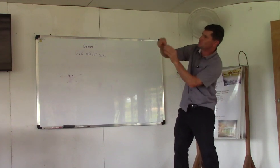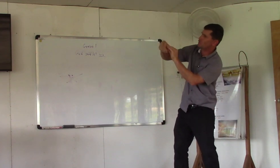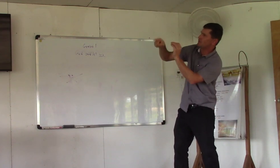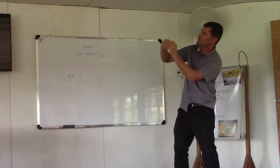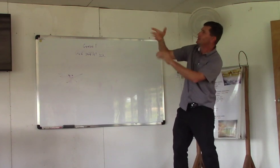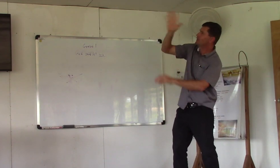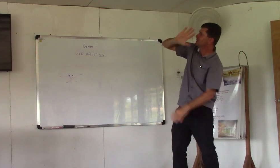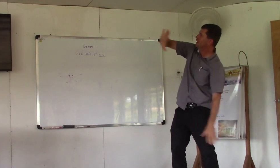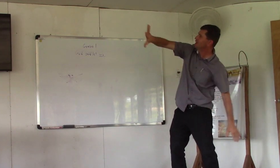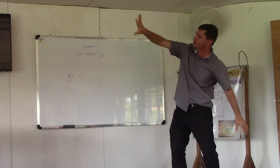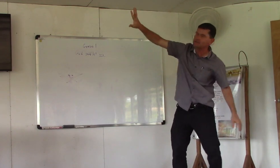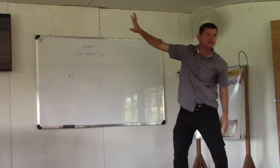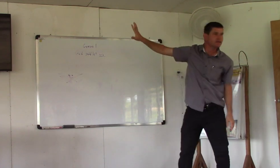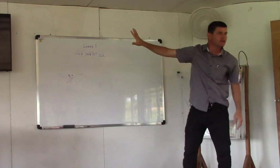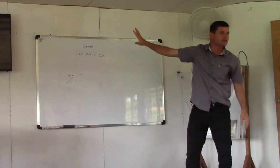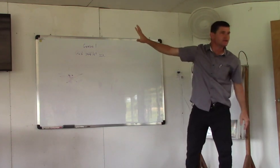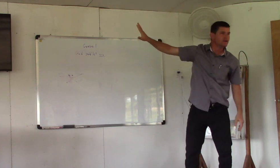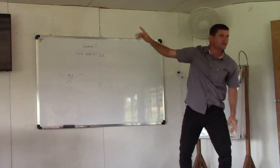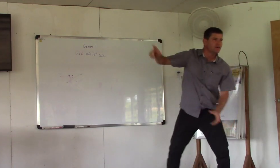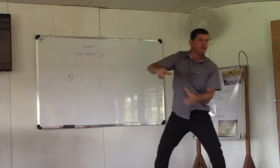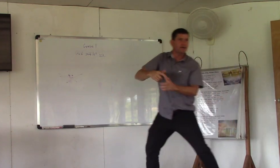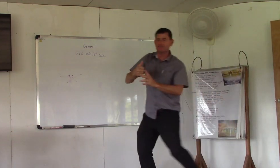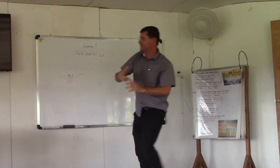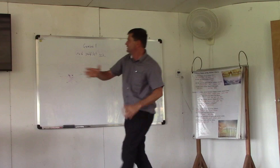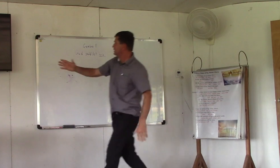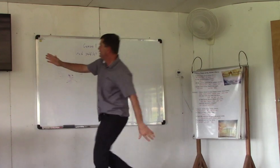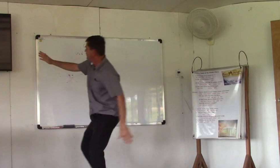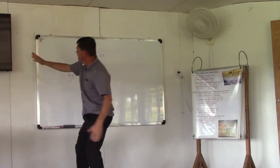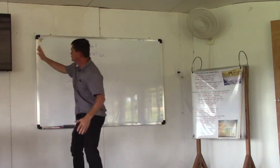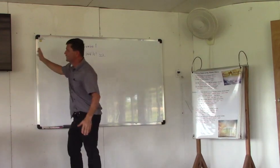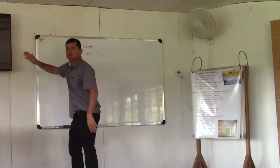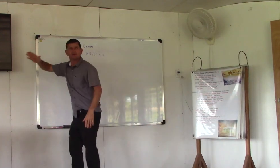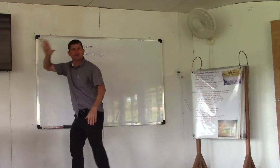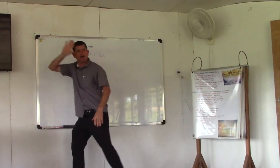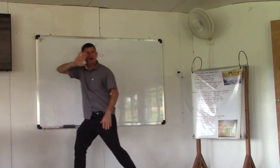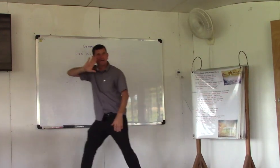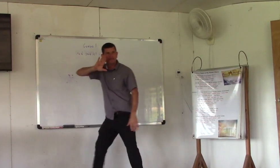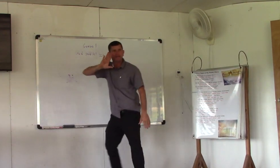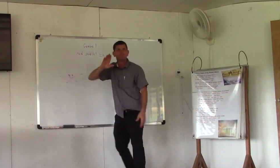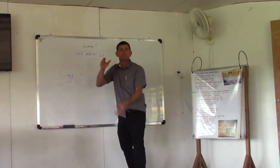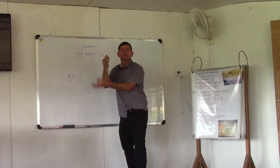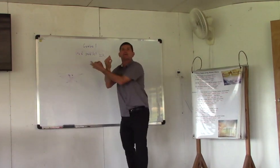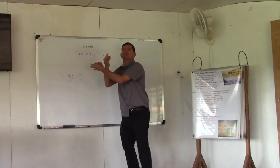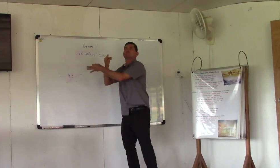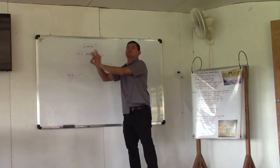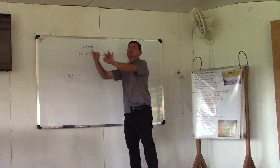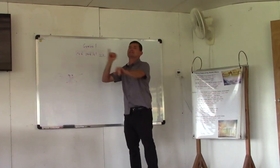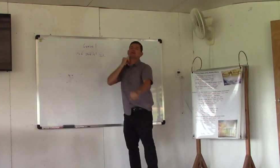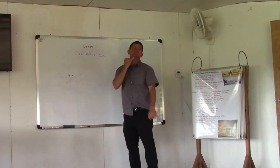Story about God. And then, this way, God, he freed